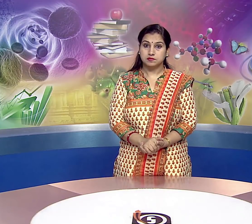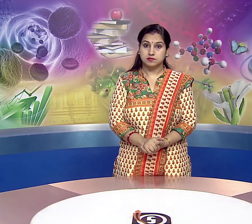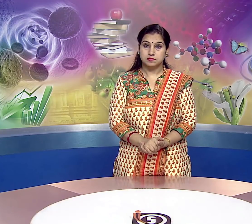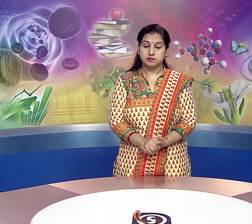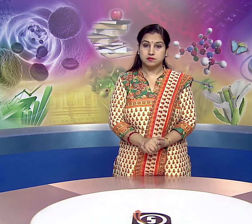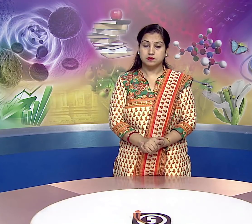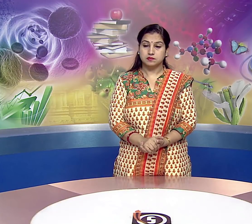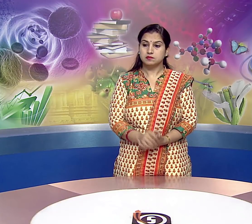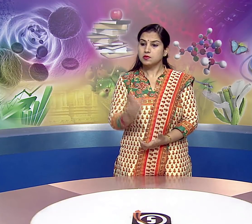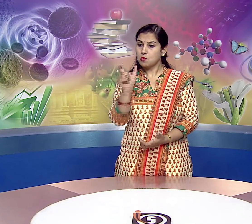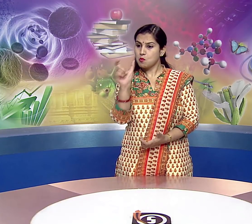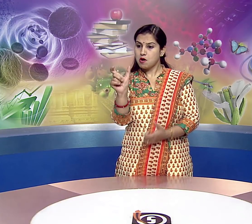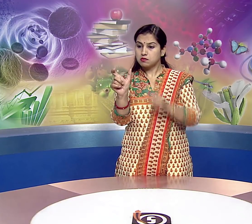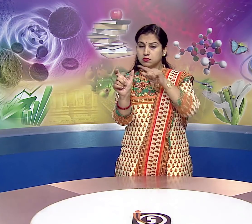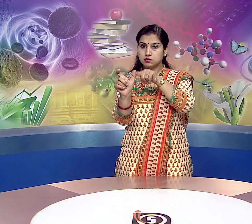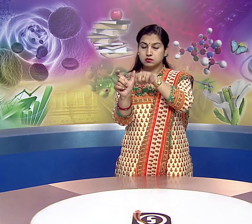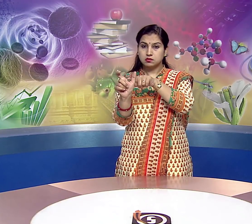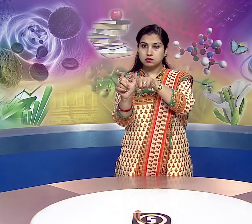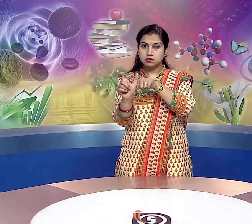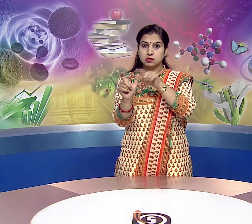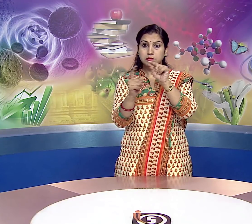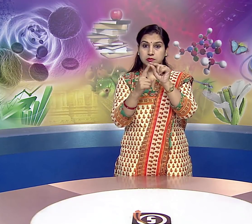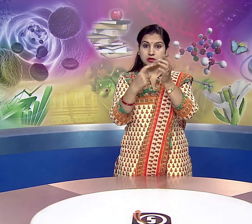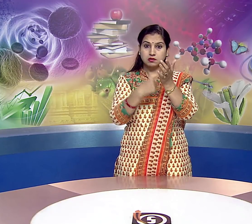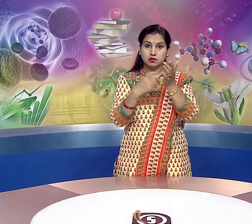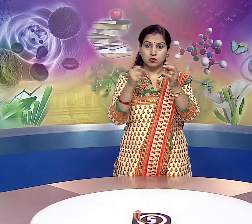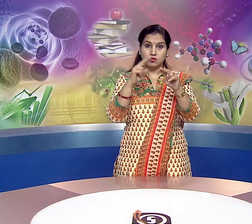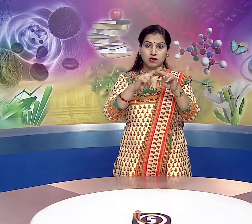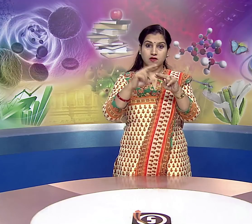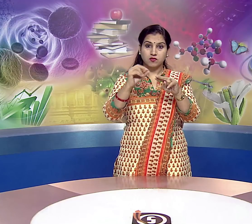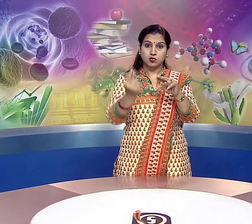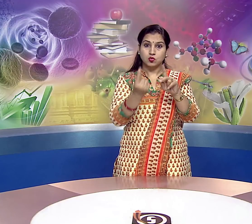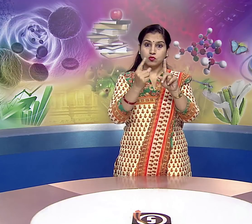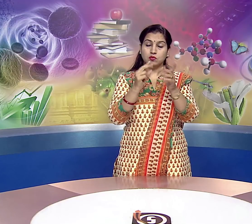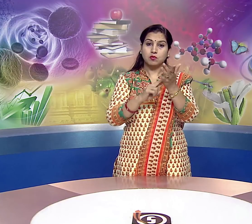The word profound means deep,